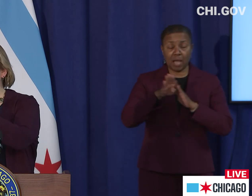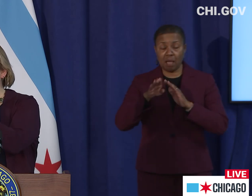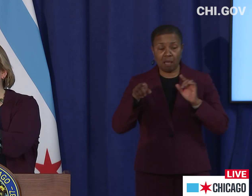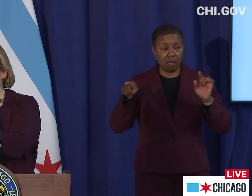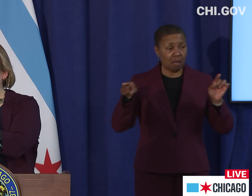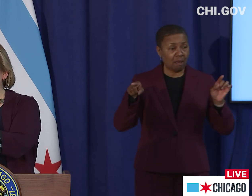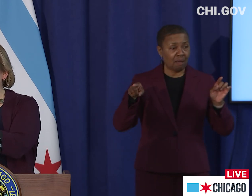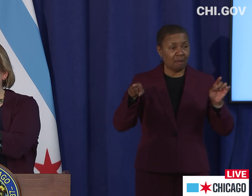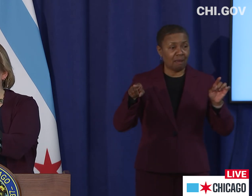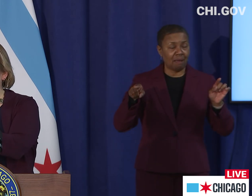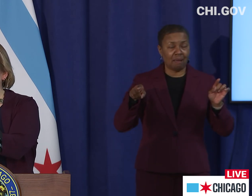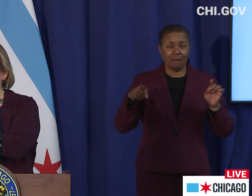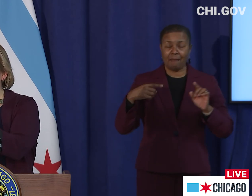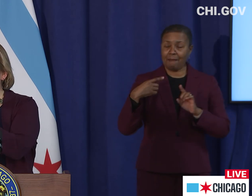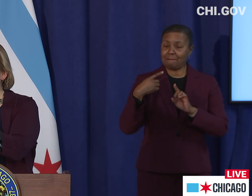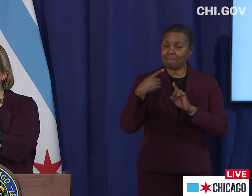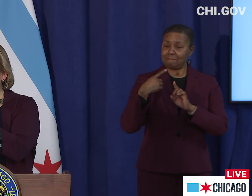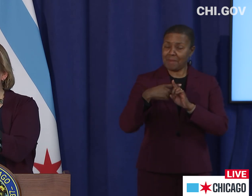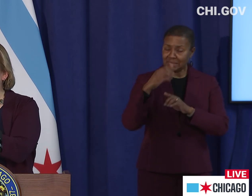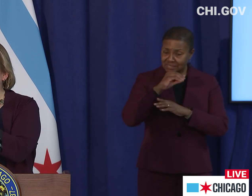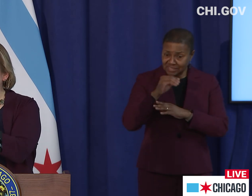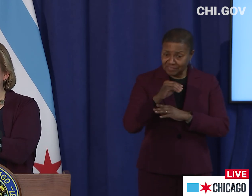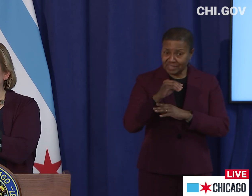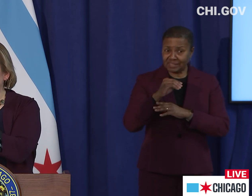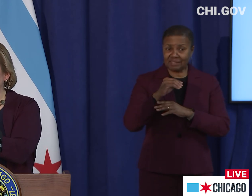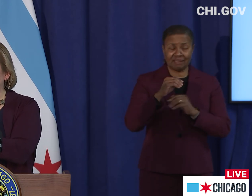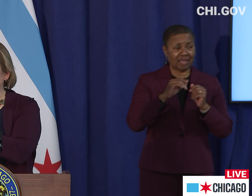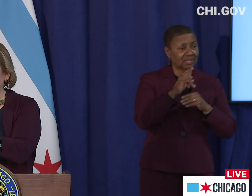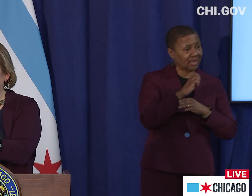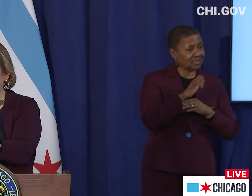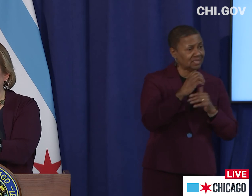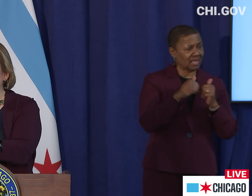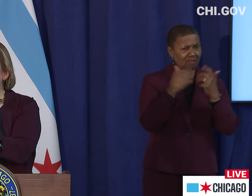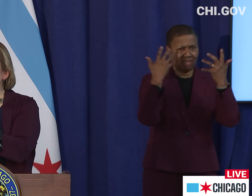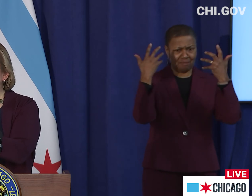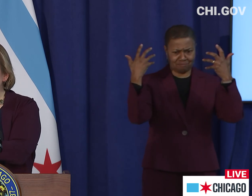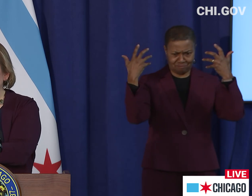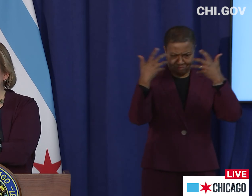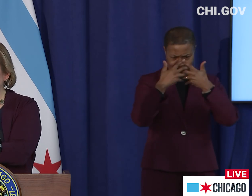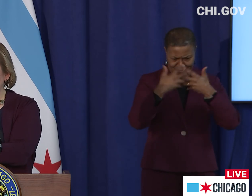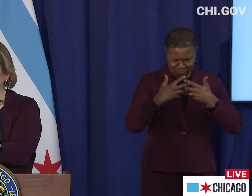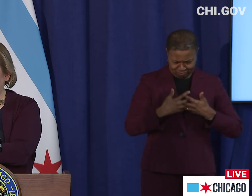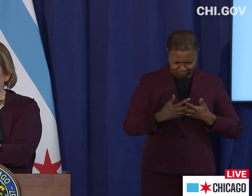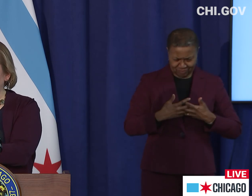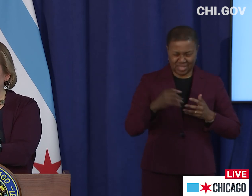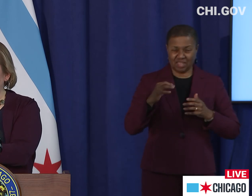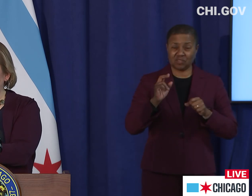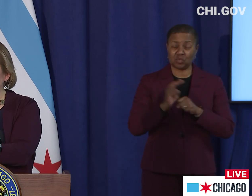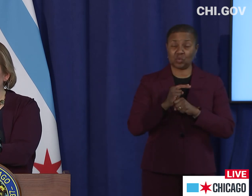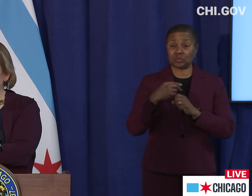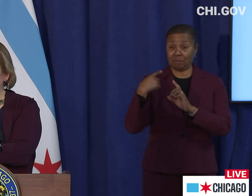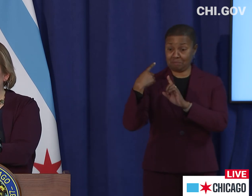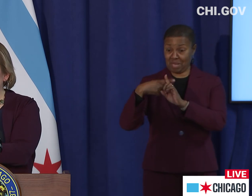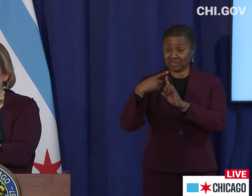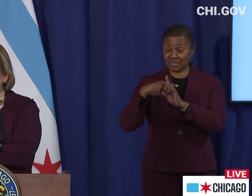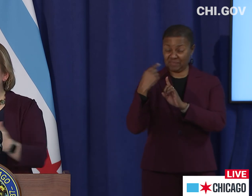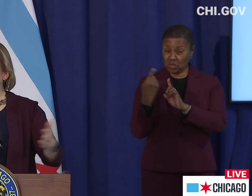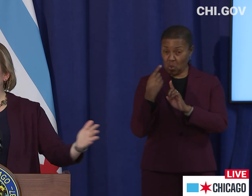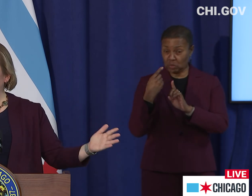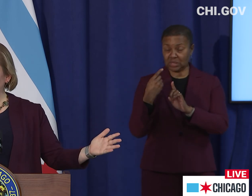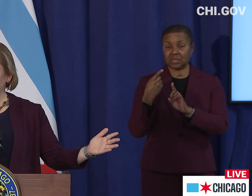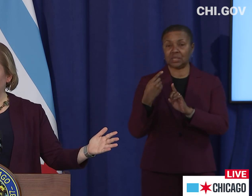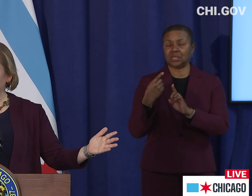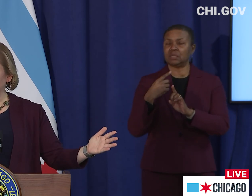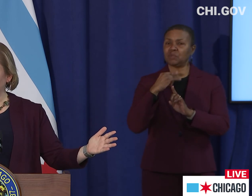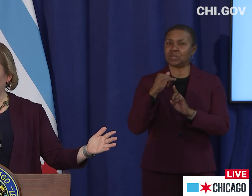the cases and the positivity track together, and it's why we always look at those metrics together. If you just used positivity, it would